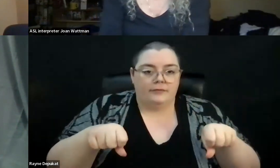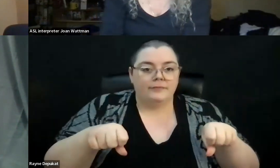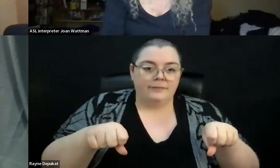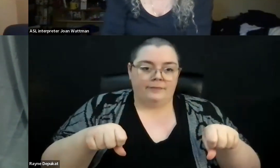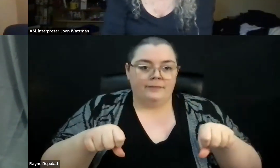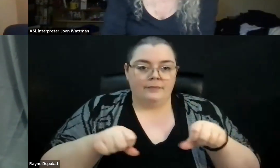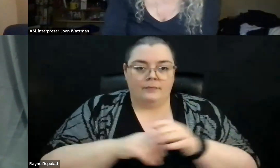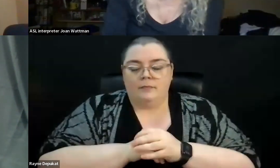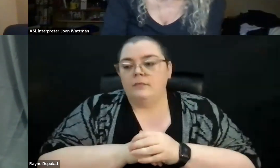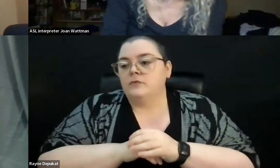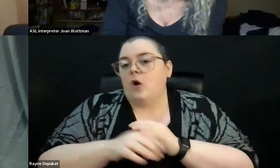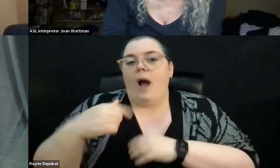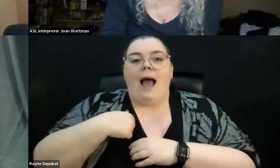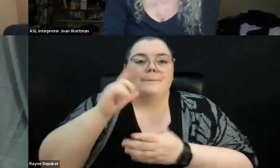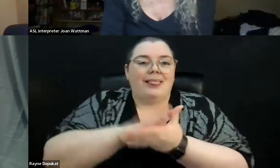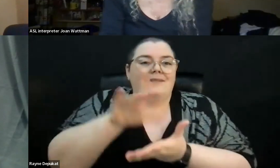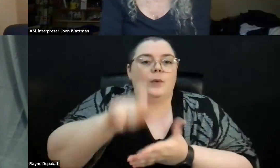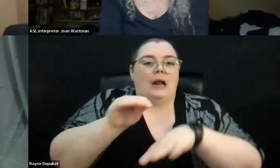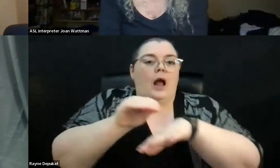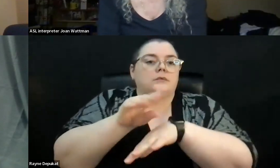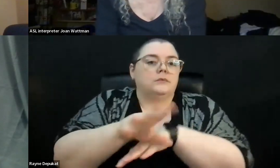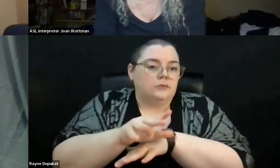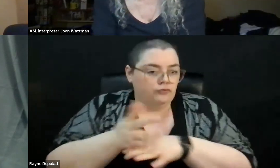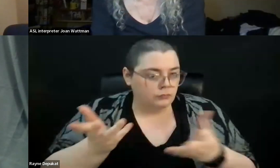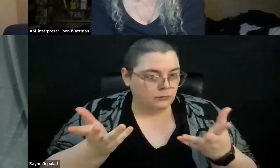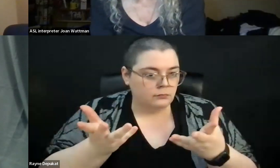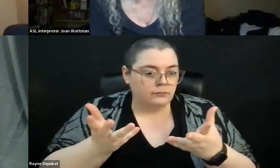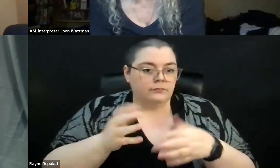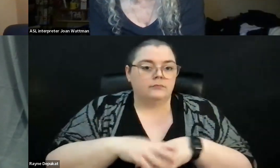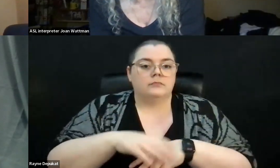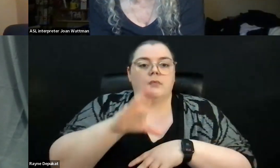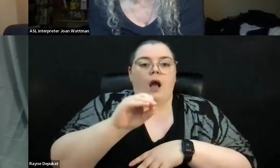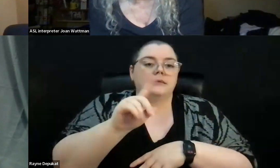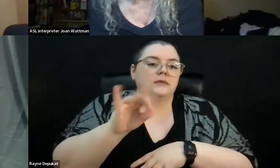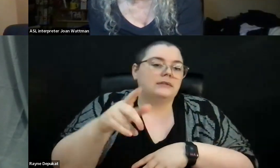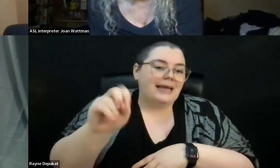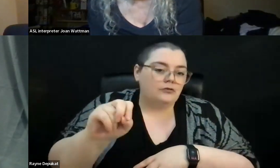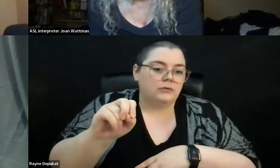some solutions we could pull from other states and other models. And